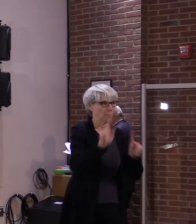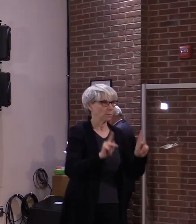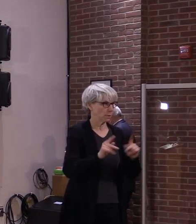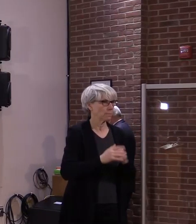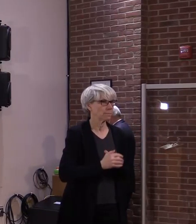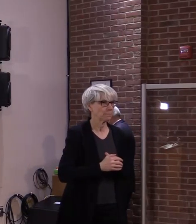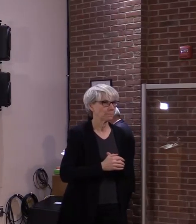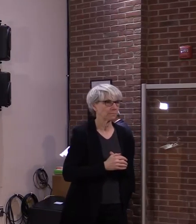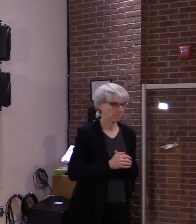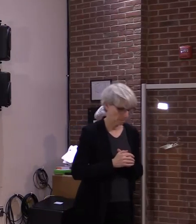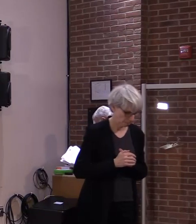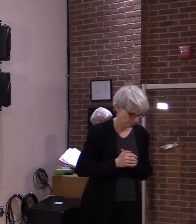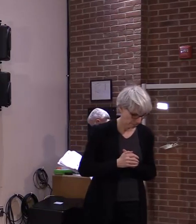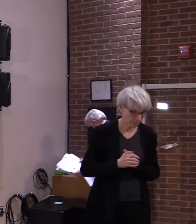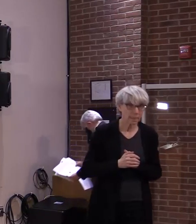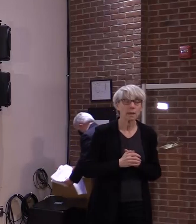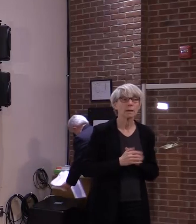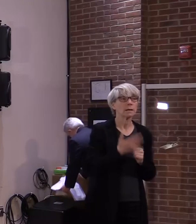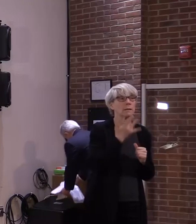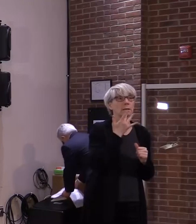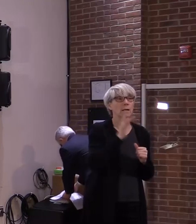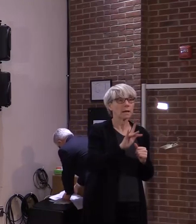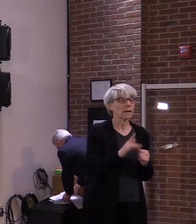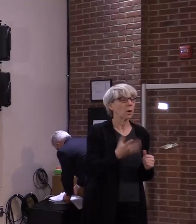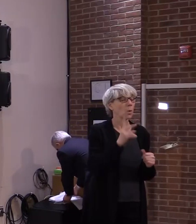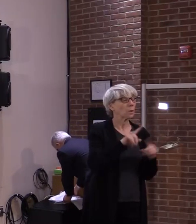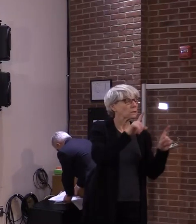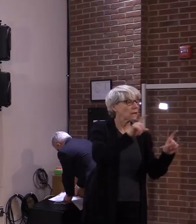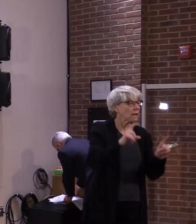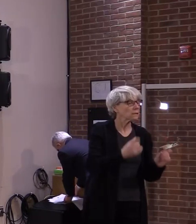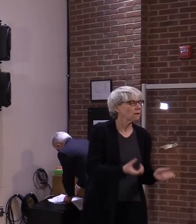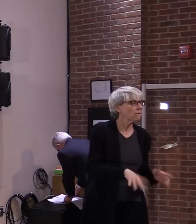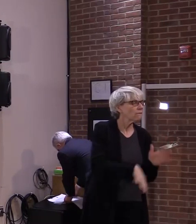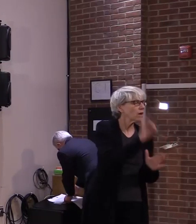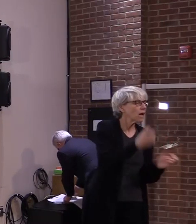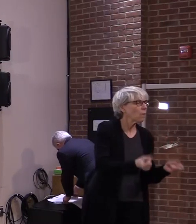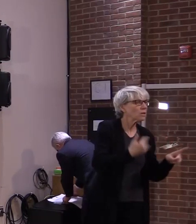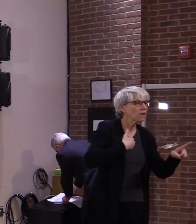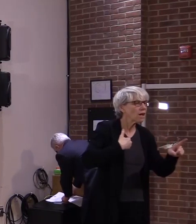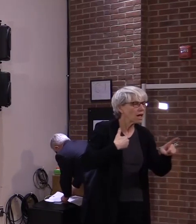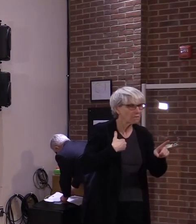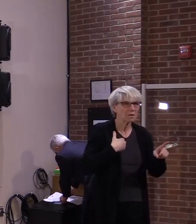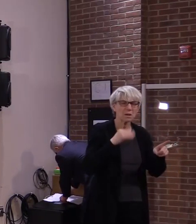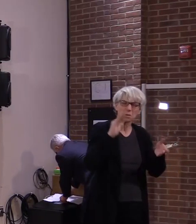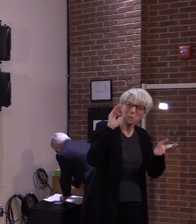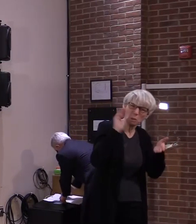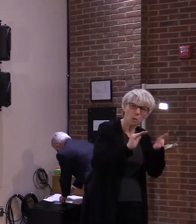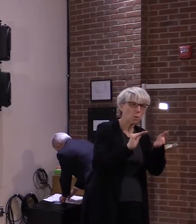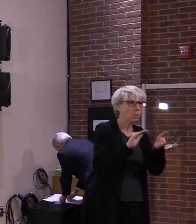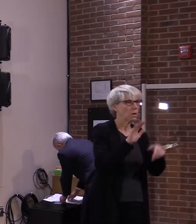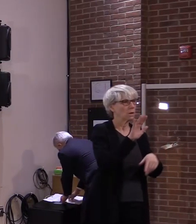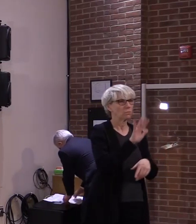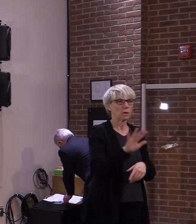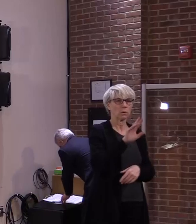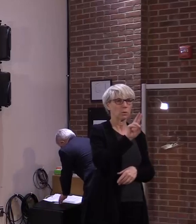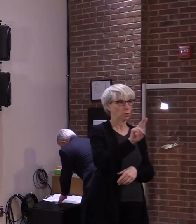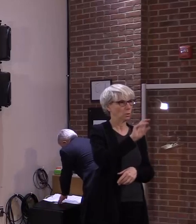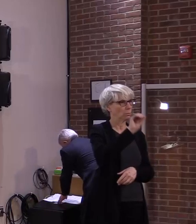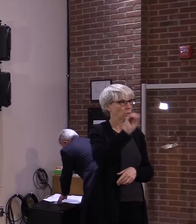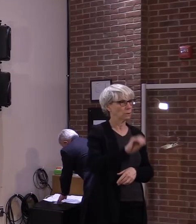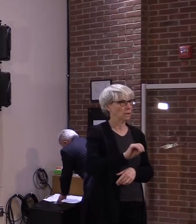Fortunately, our positivity rate is still on the lower side for this country right now at 2%, with